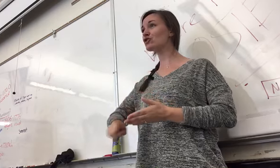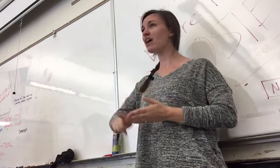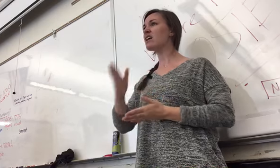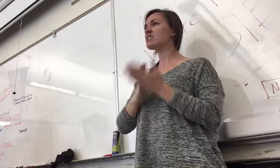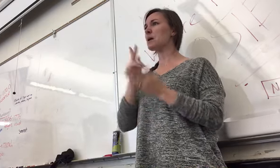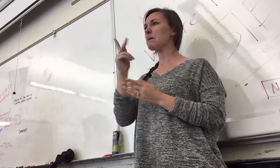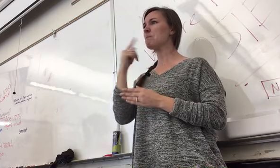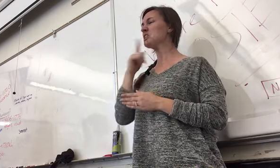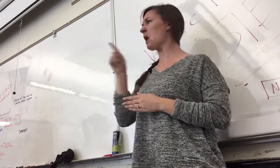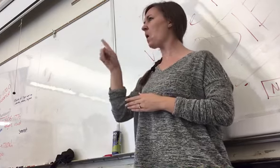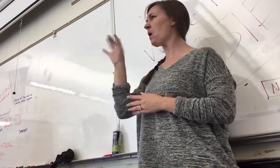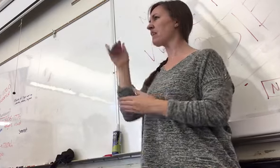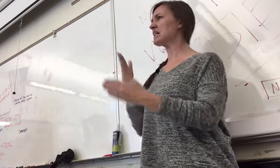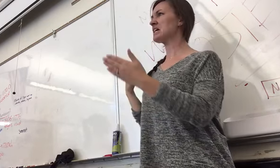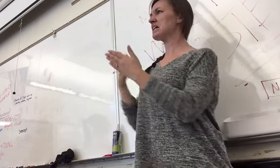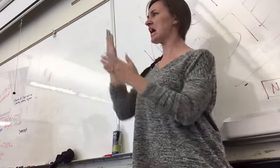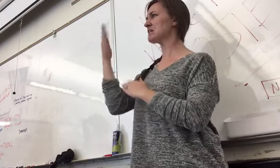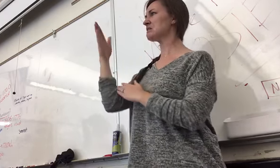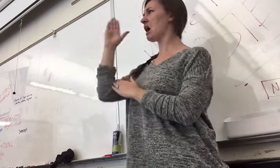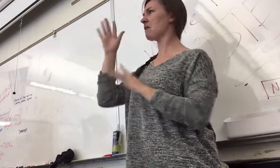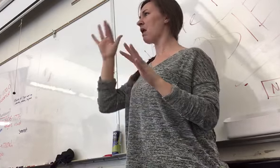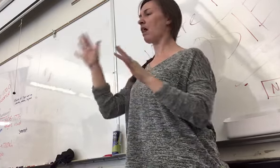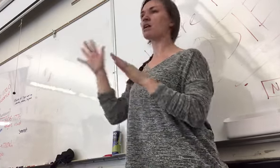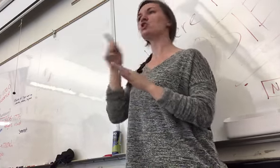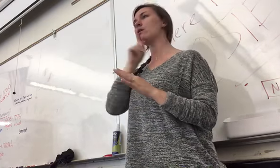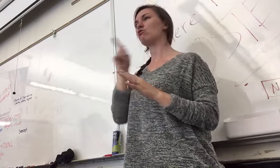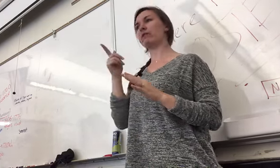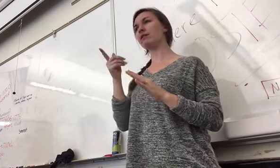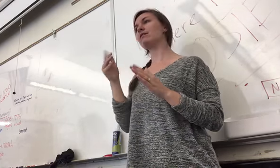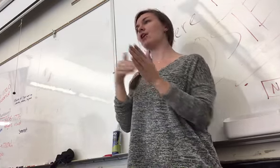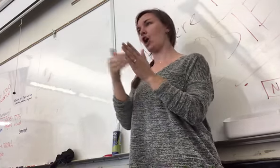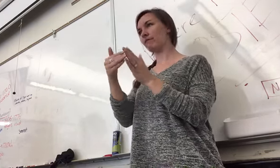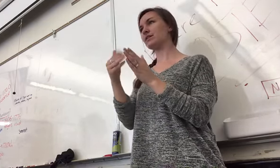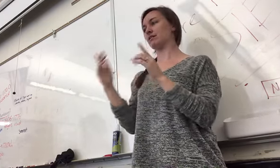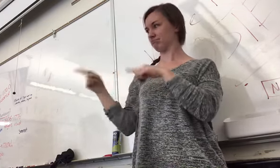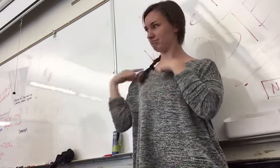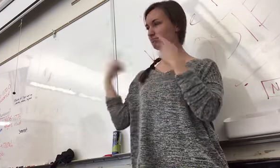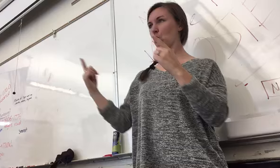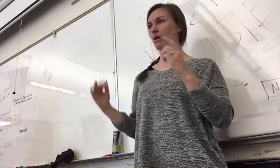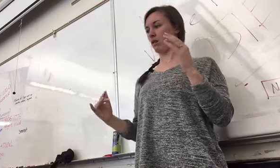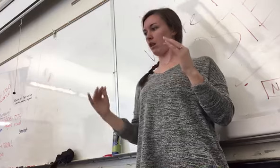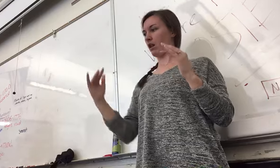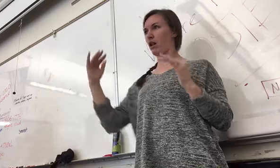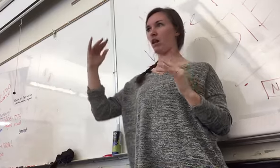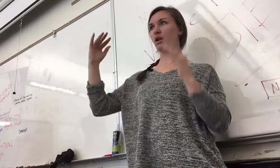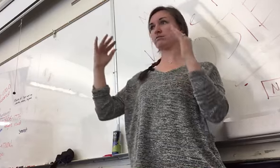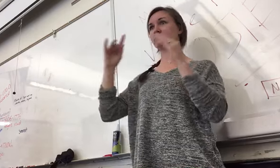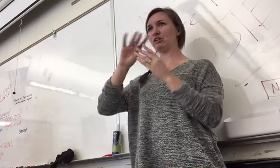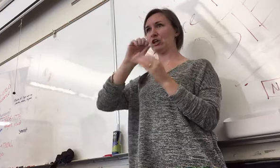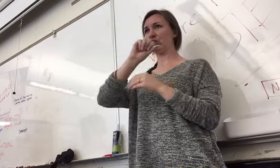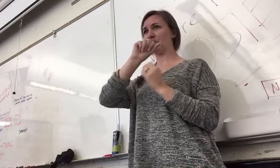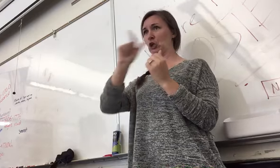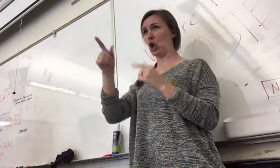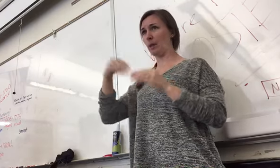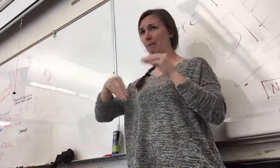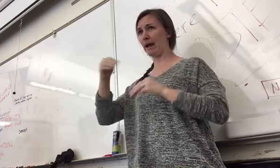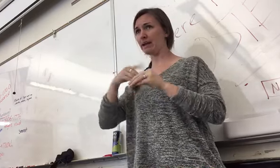anti-God. Yeah, so it actually coincides. Anybody else have any questions? You're all packing away, so that's not good.